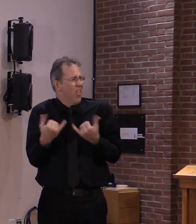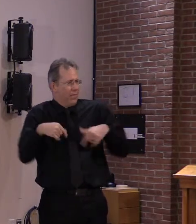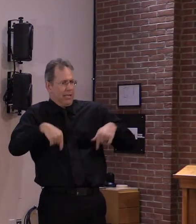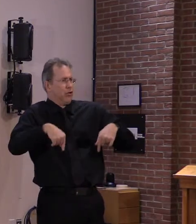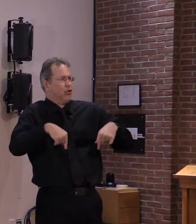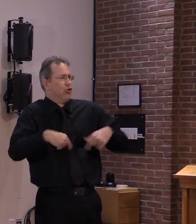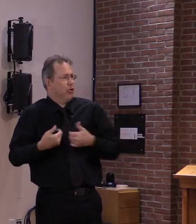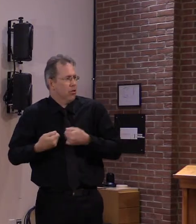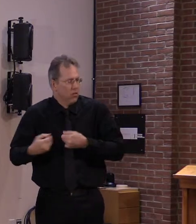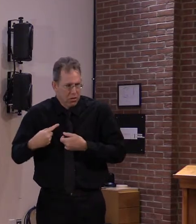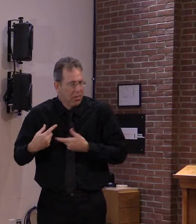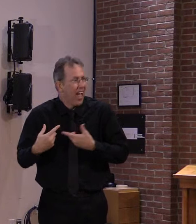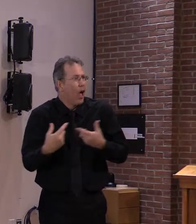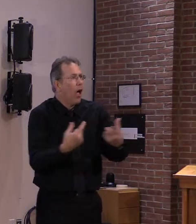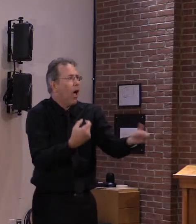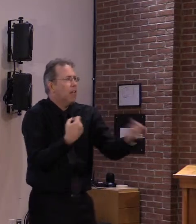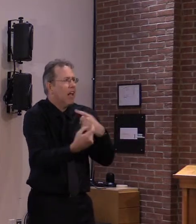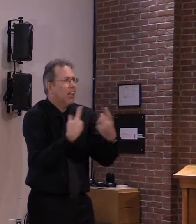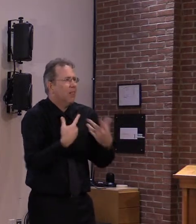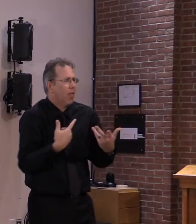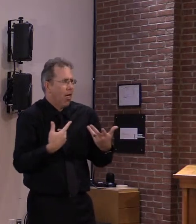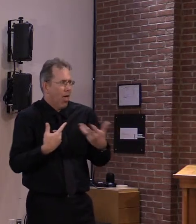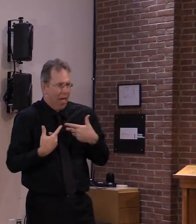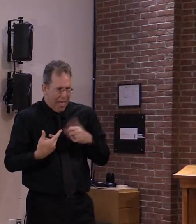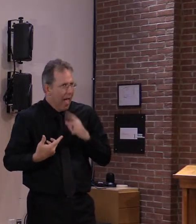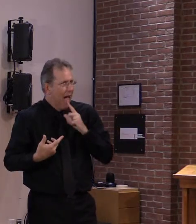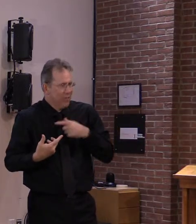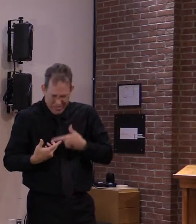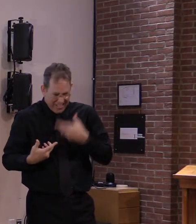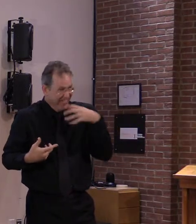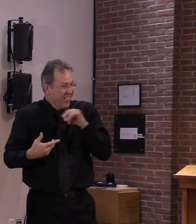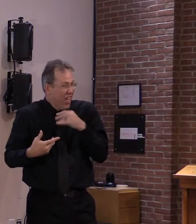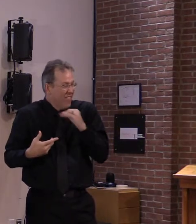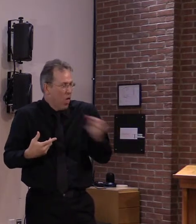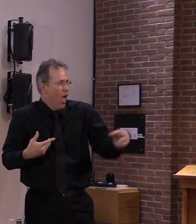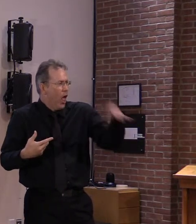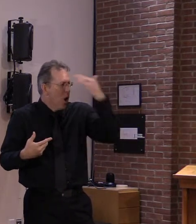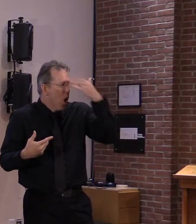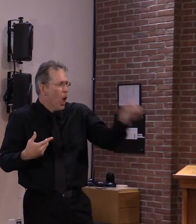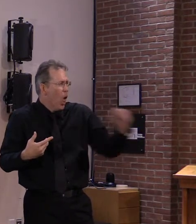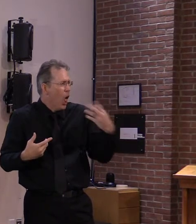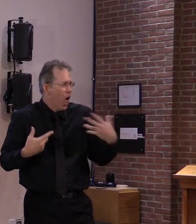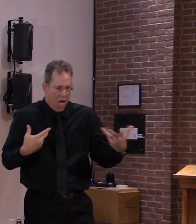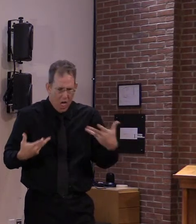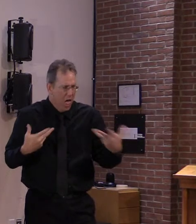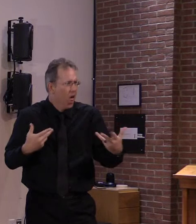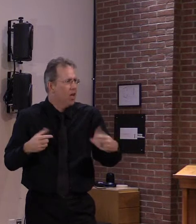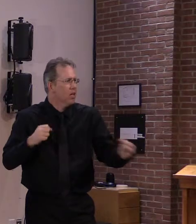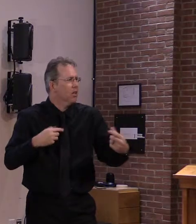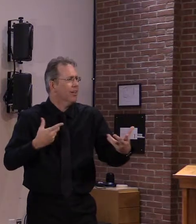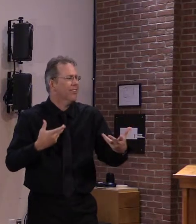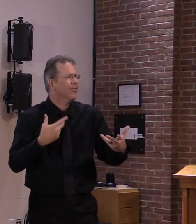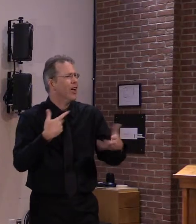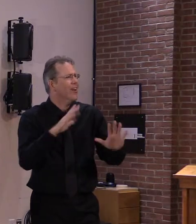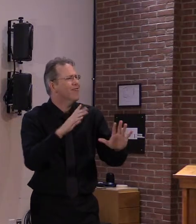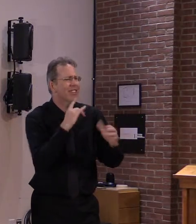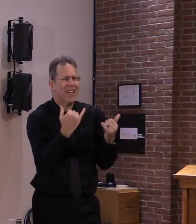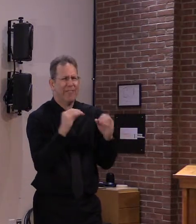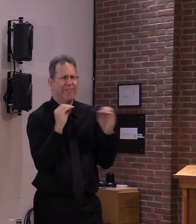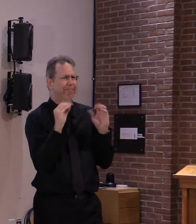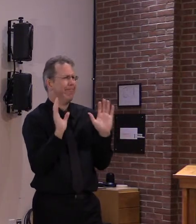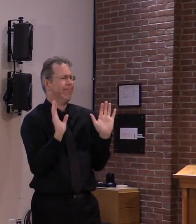instruction. So the priority right now is going to need to remain operating our schools safely as best we can, particularly through this holiday